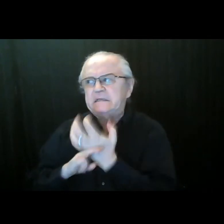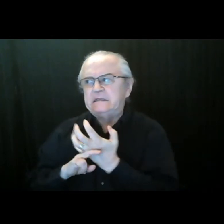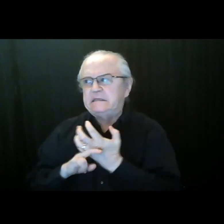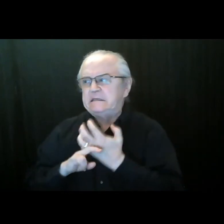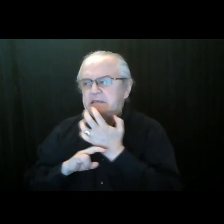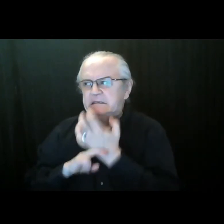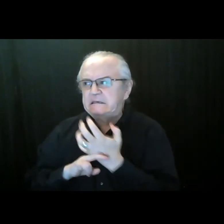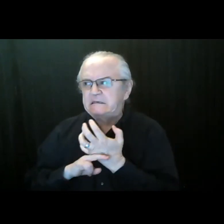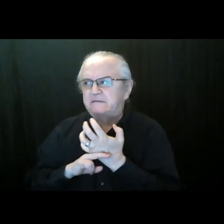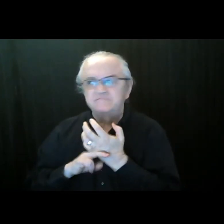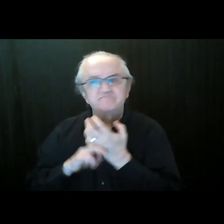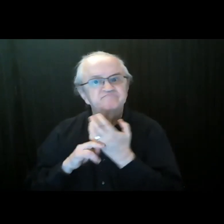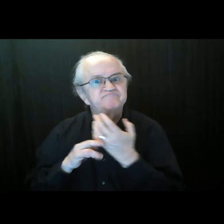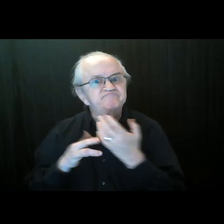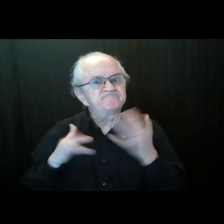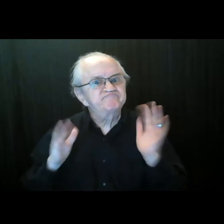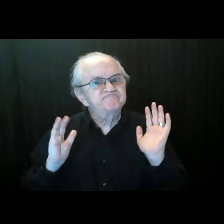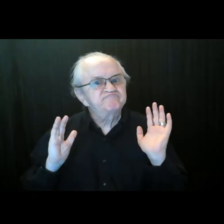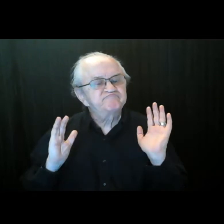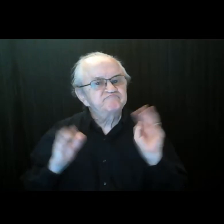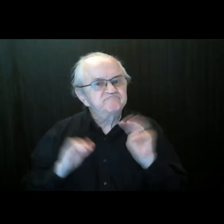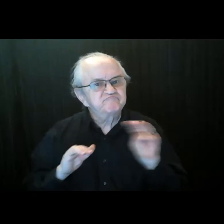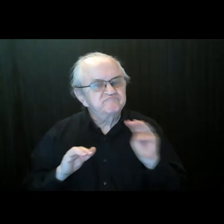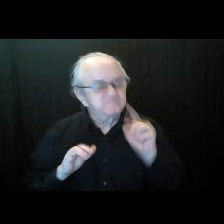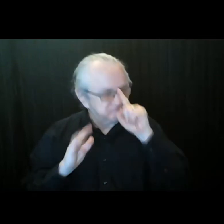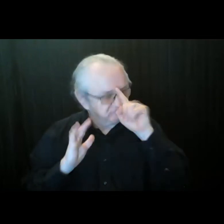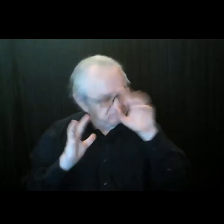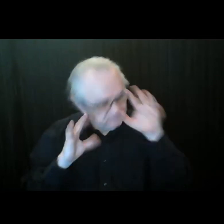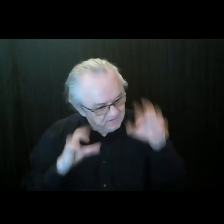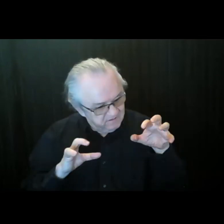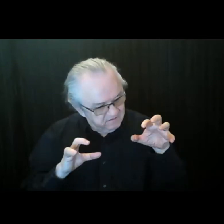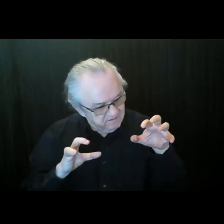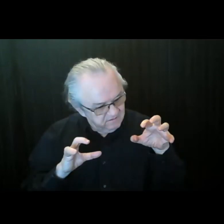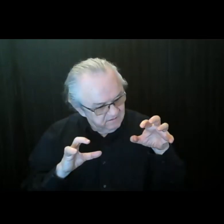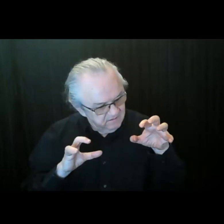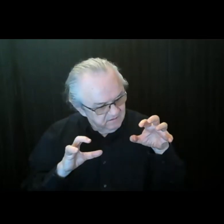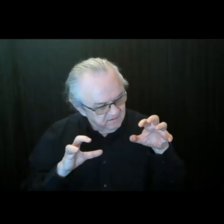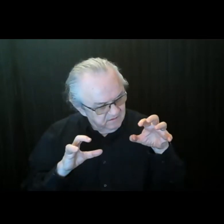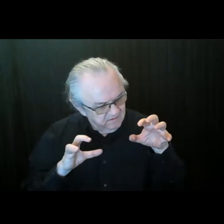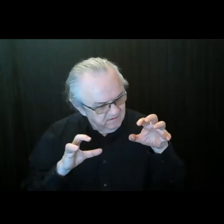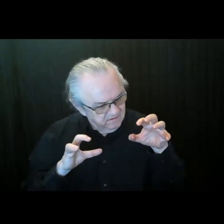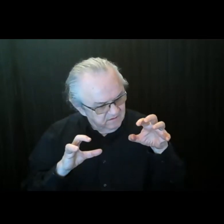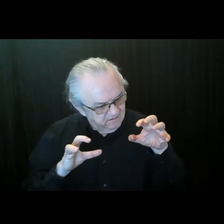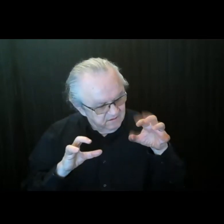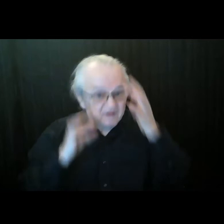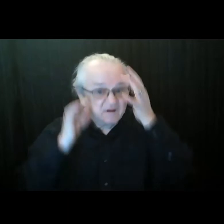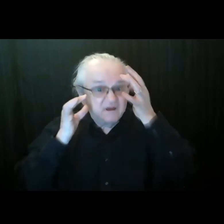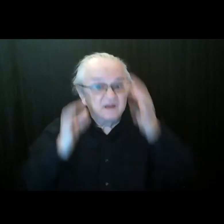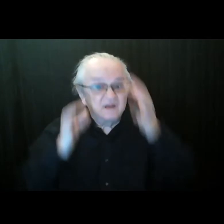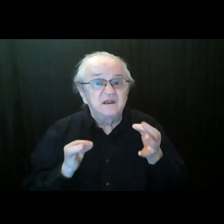Well, that was it. Michael was rather shocked by this, and he chose not to